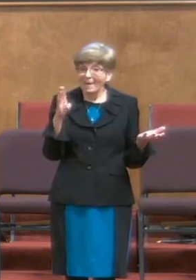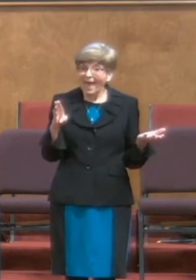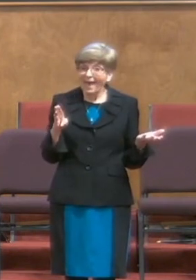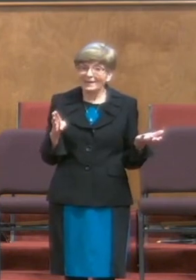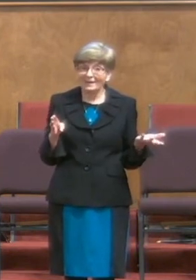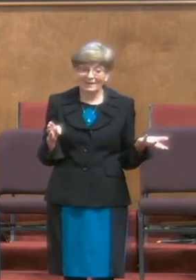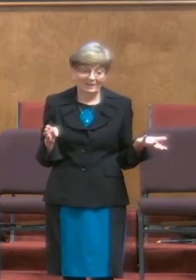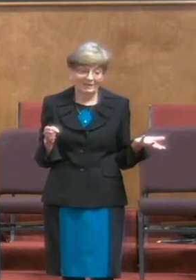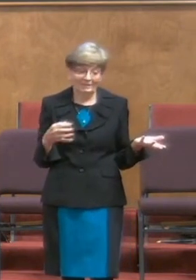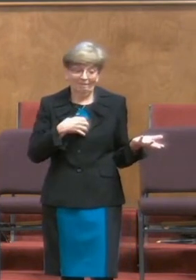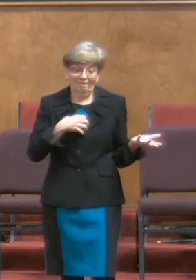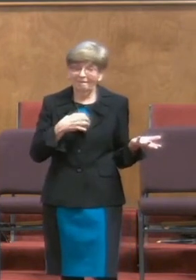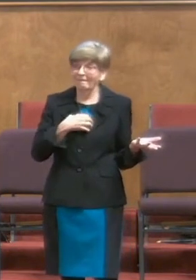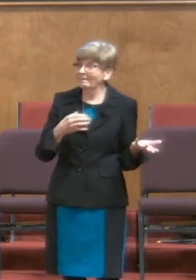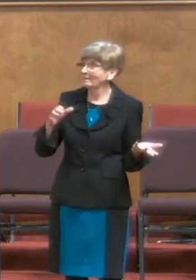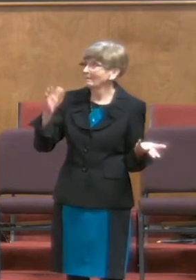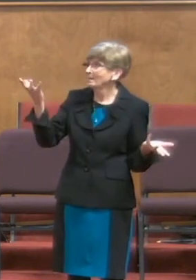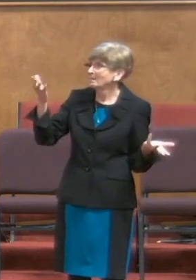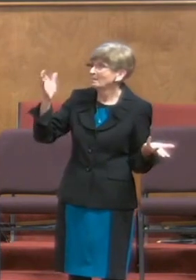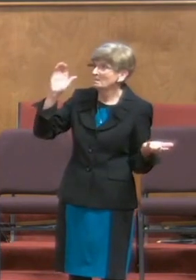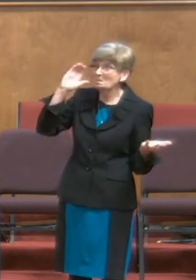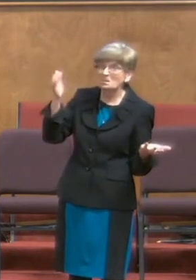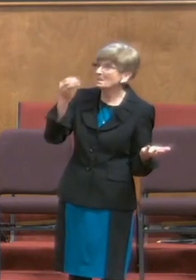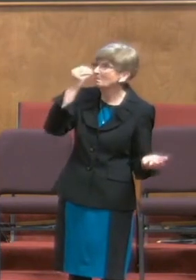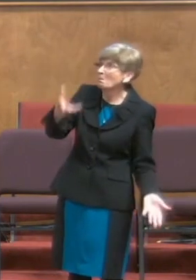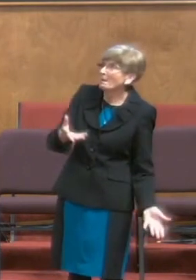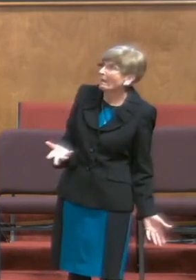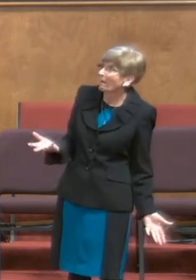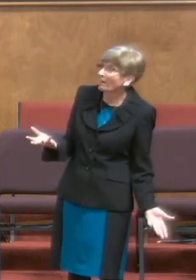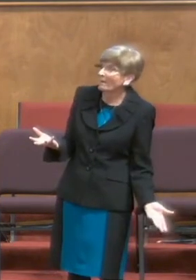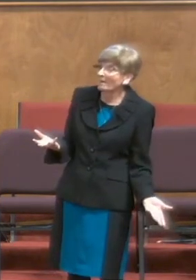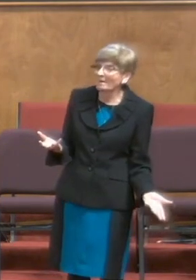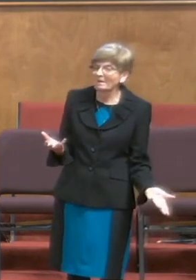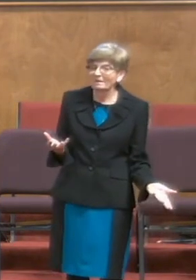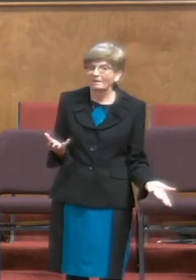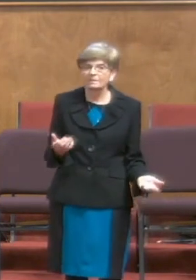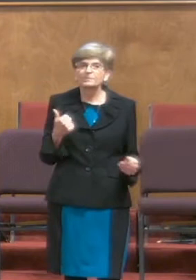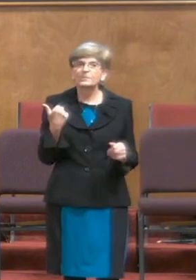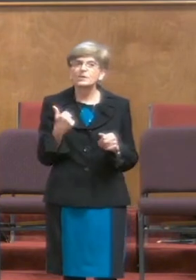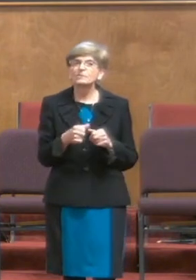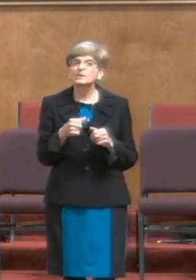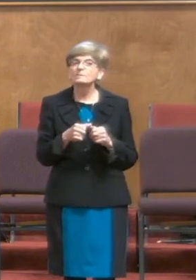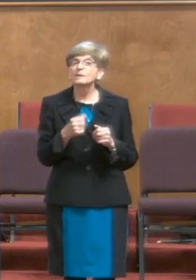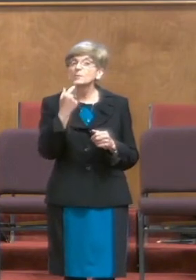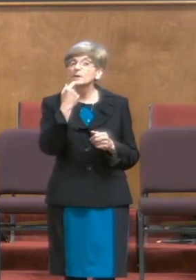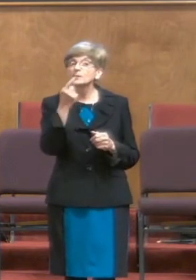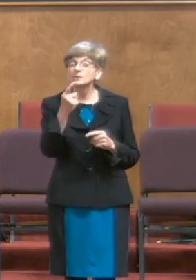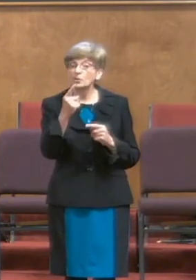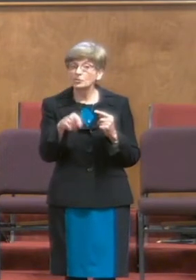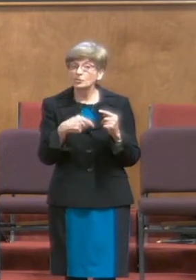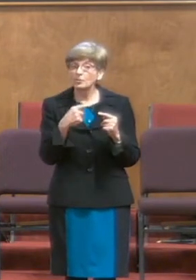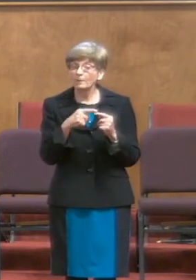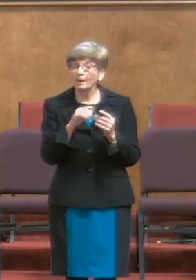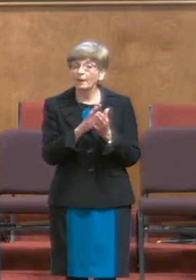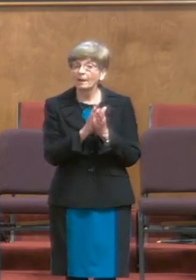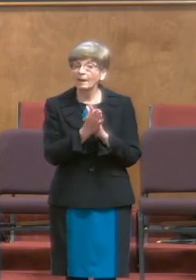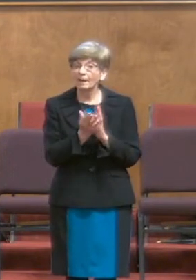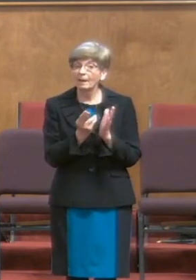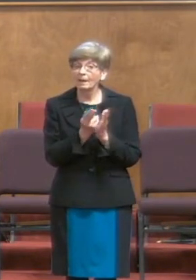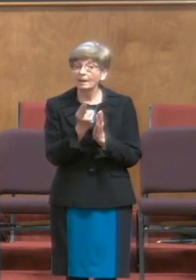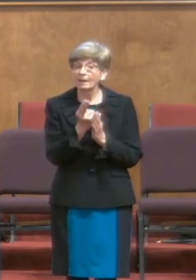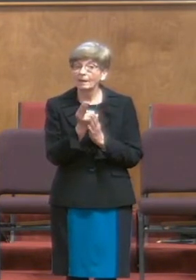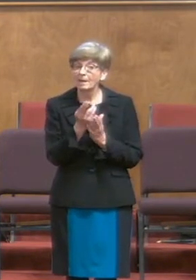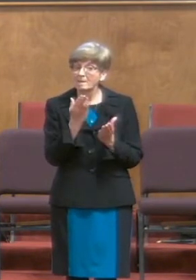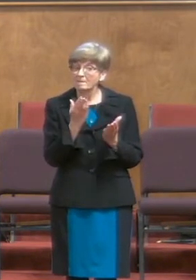and insensitive and idle. Remember what I said about being honest? Have any of you ever felt that